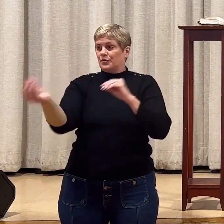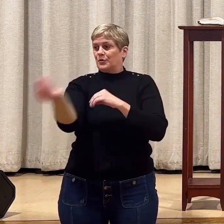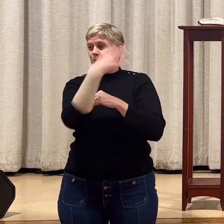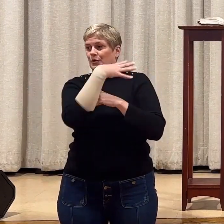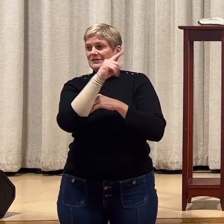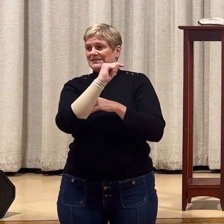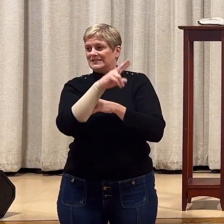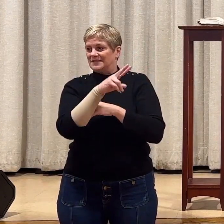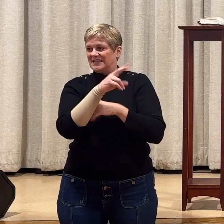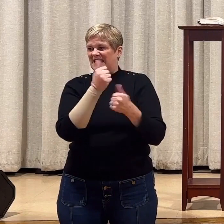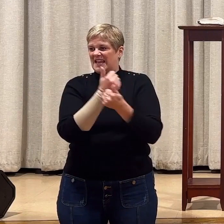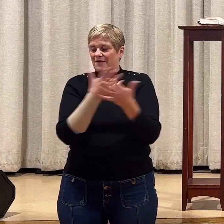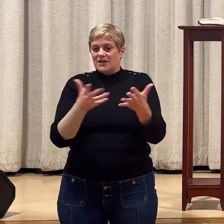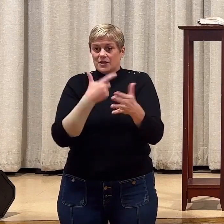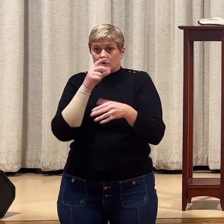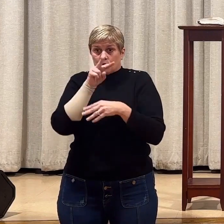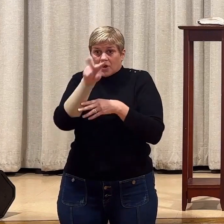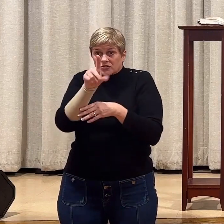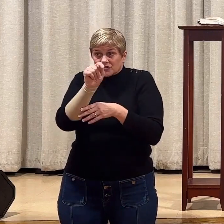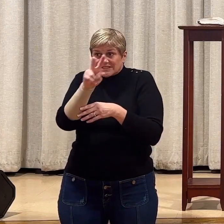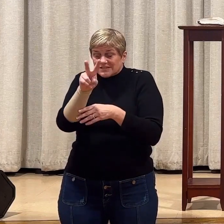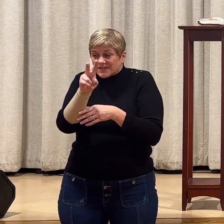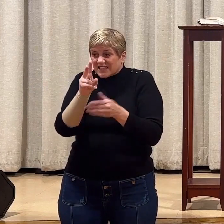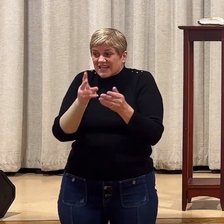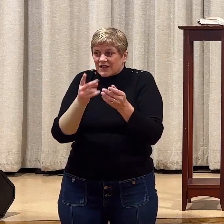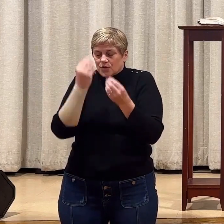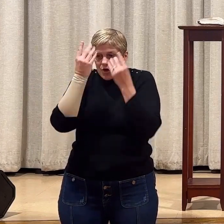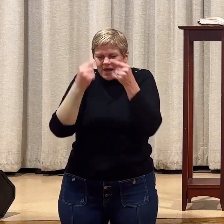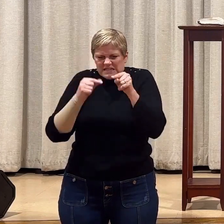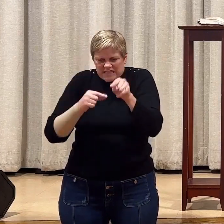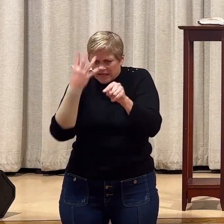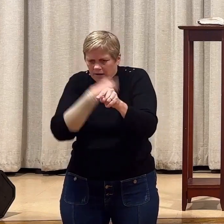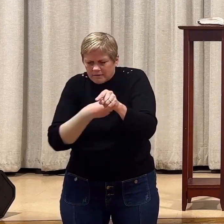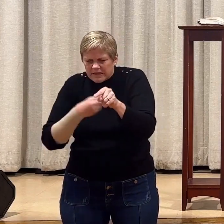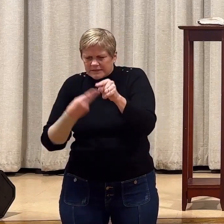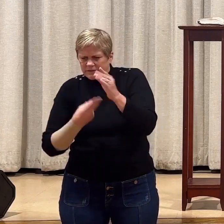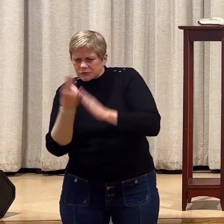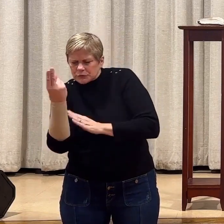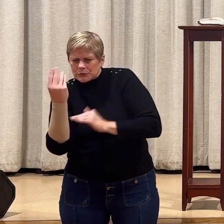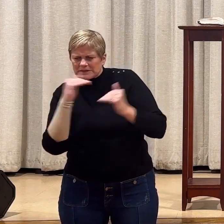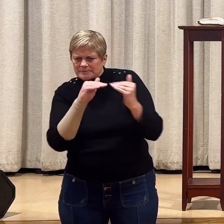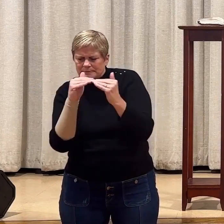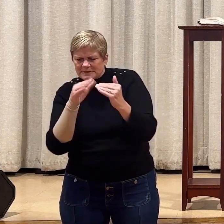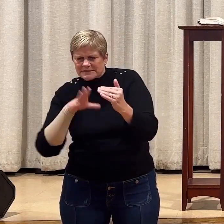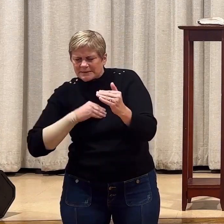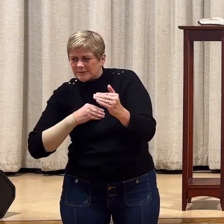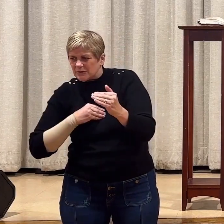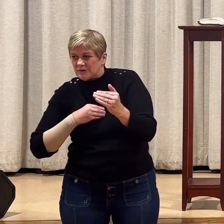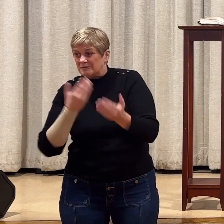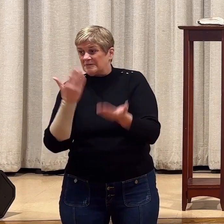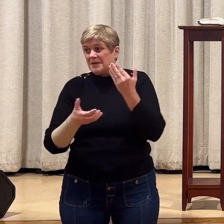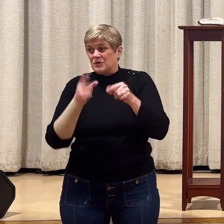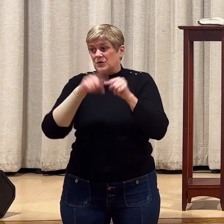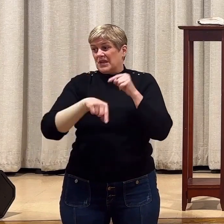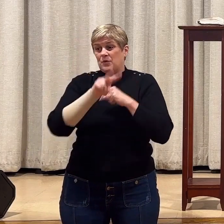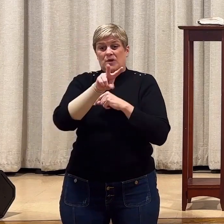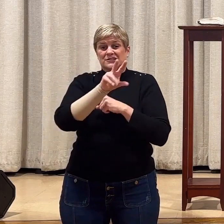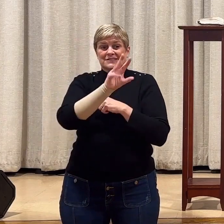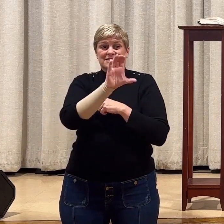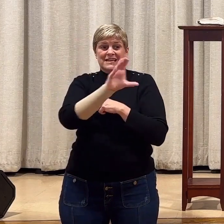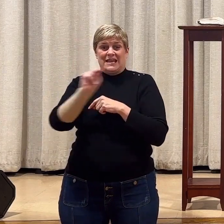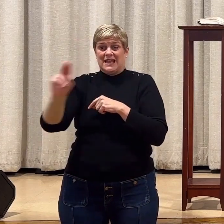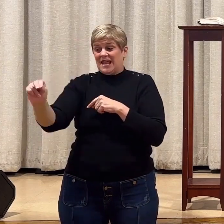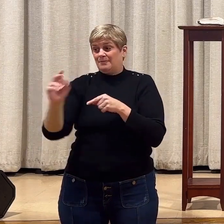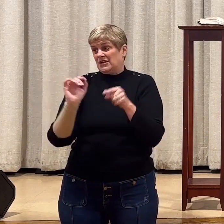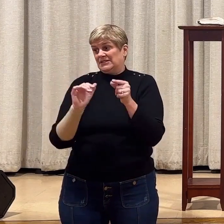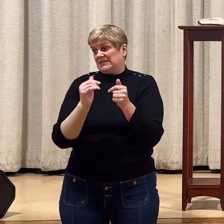filtered everything you watch through your TV through that verse, if it's lovely and true and acceptable. You probably can't watch CNN for more than 5 minutes with that